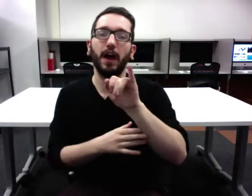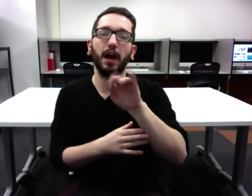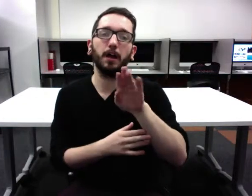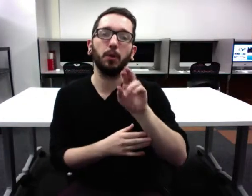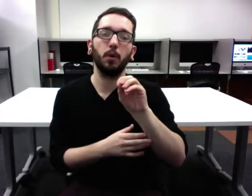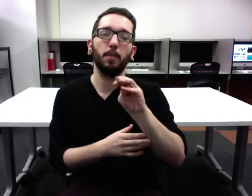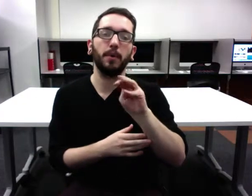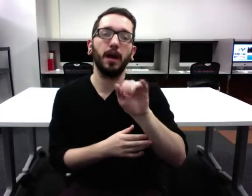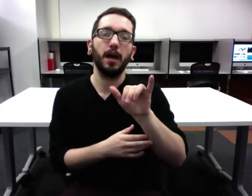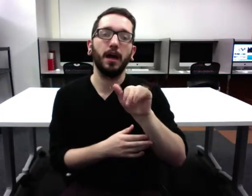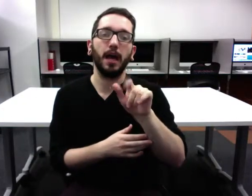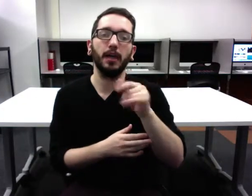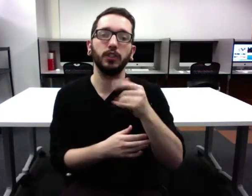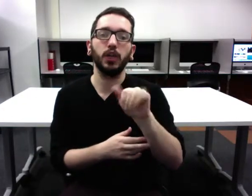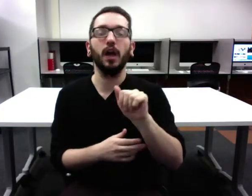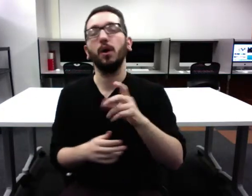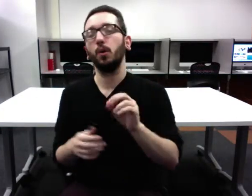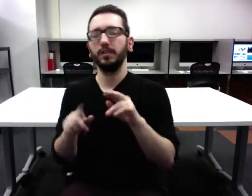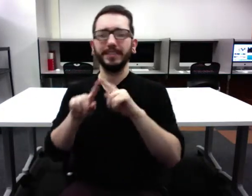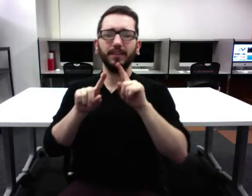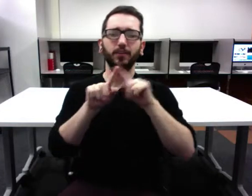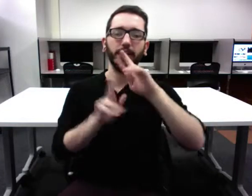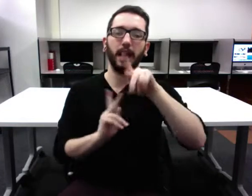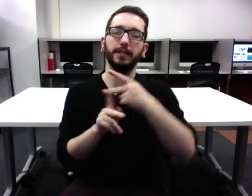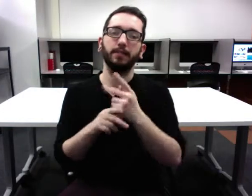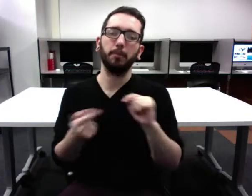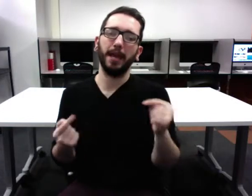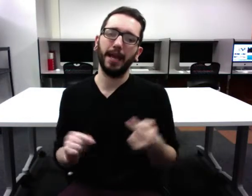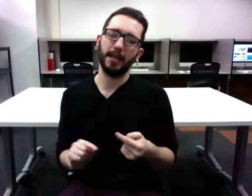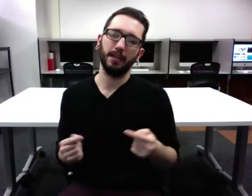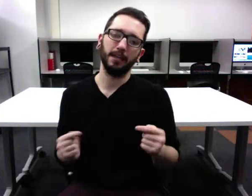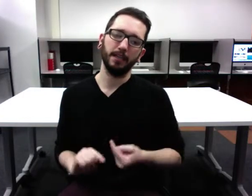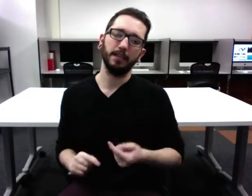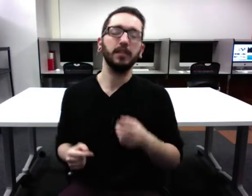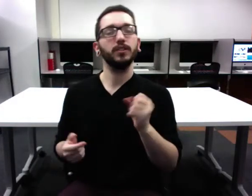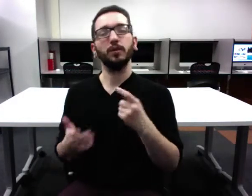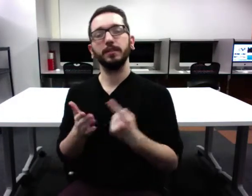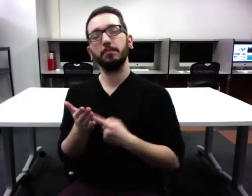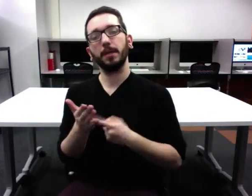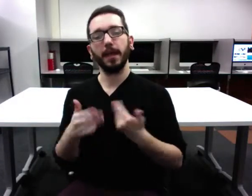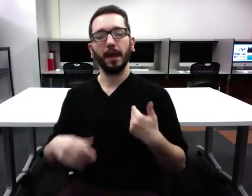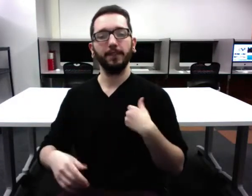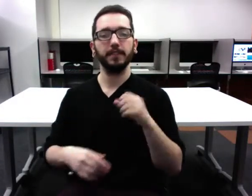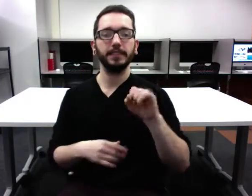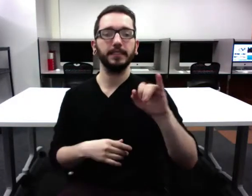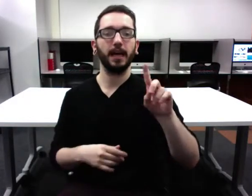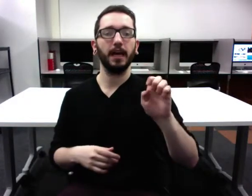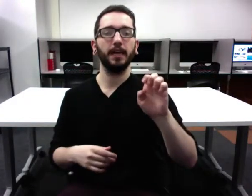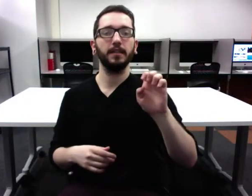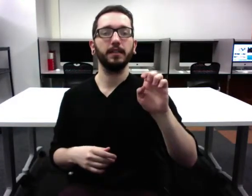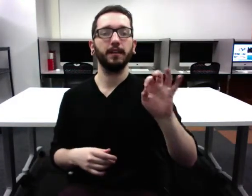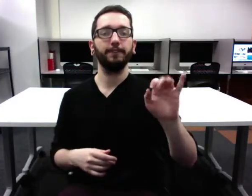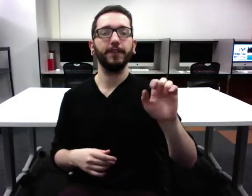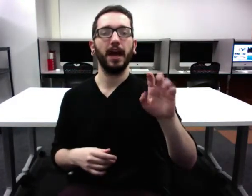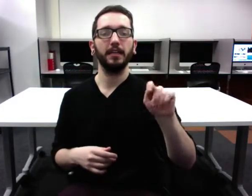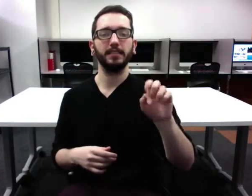have cures for all sorts of pain. Then there are adverse effects of some of the conventional medicines, side effects, the concerns that